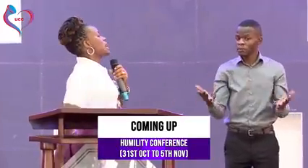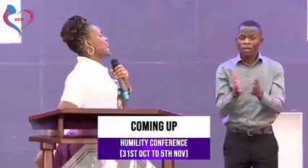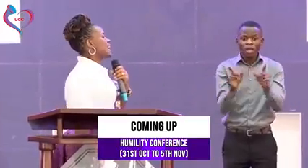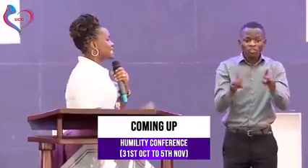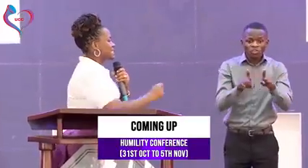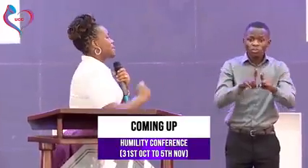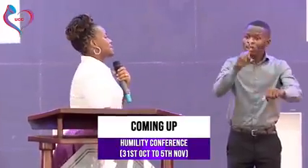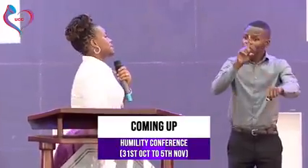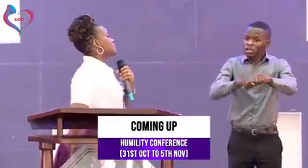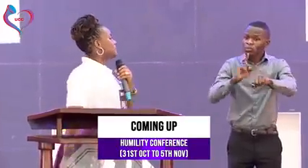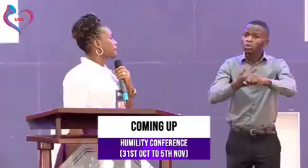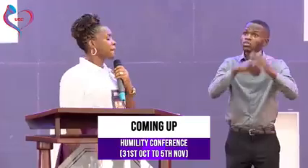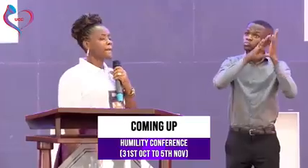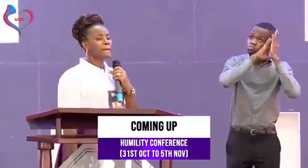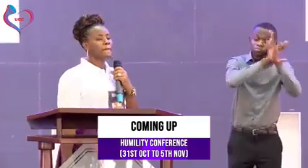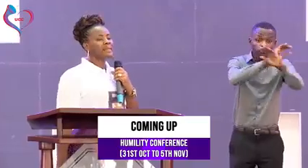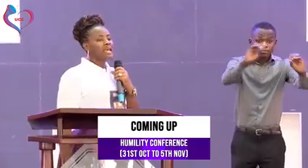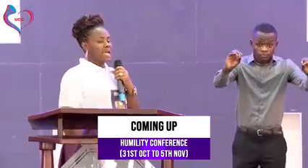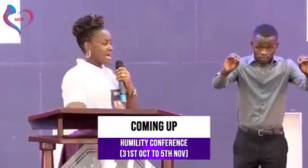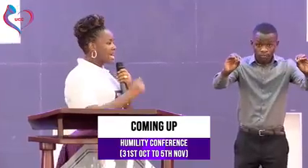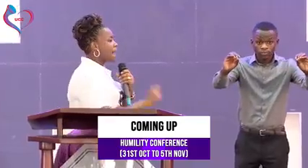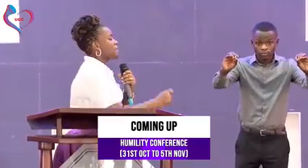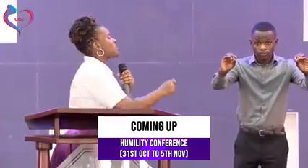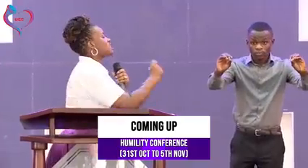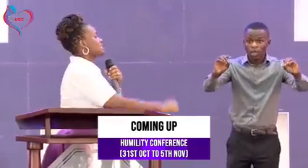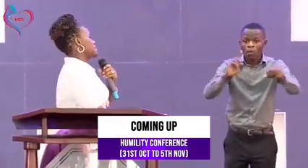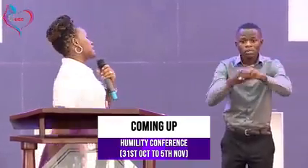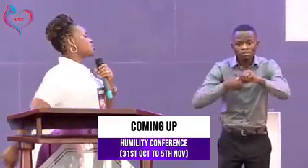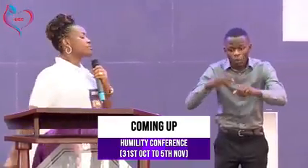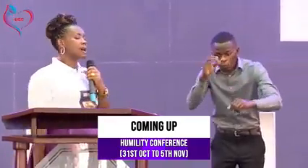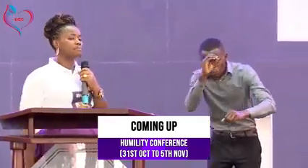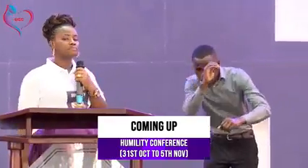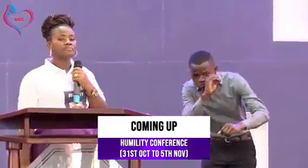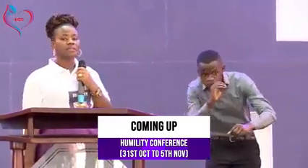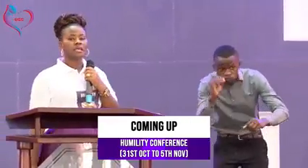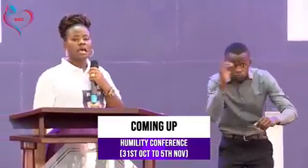bye malanga tsebase. Even the season that I take without sleeping. Ngamba nonyeze